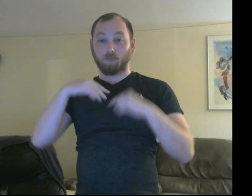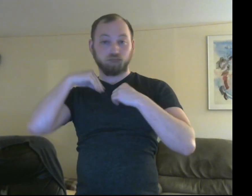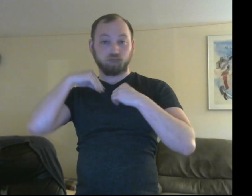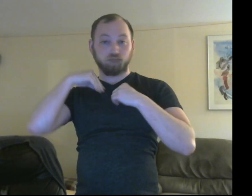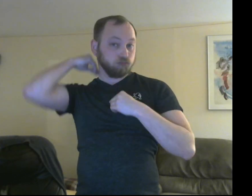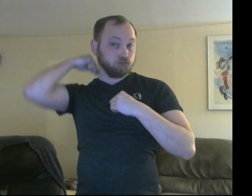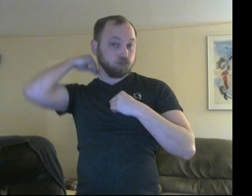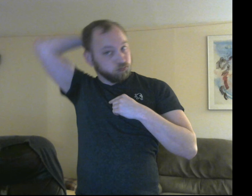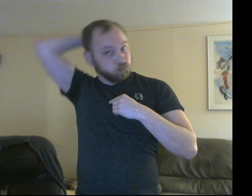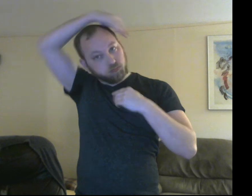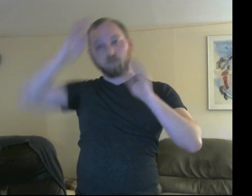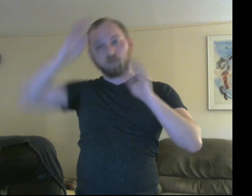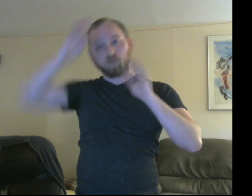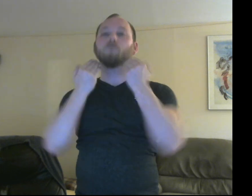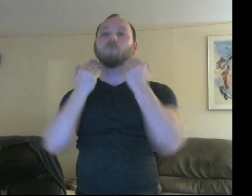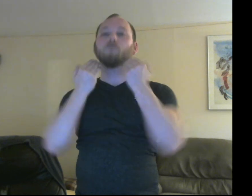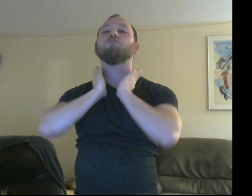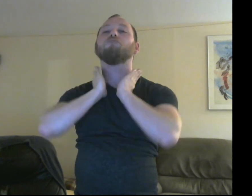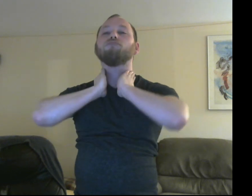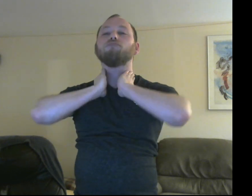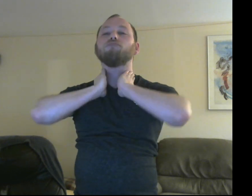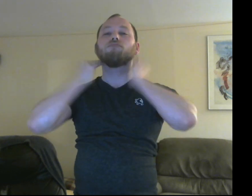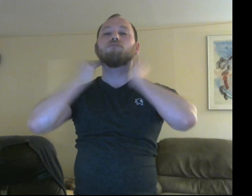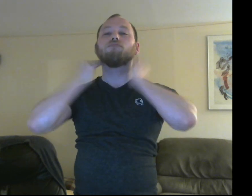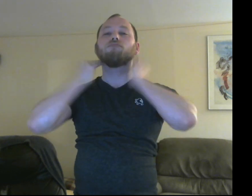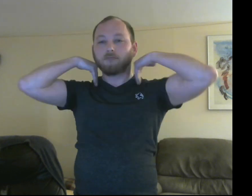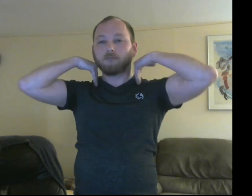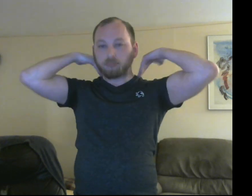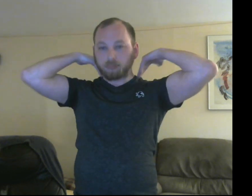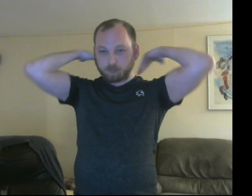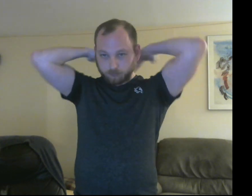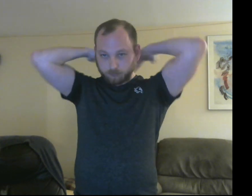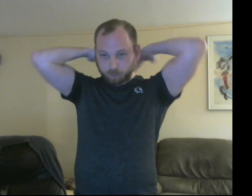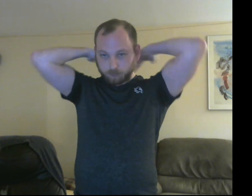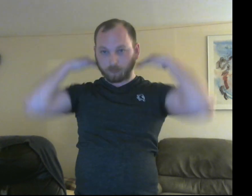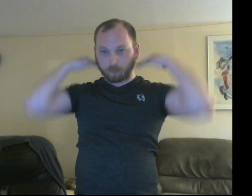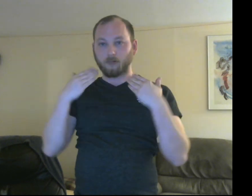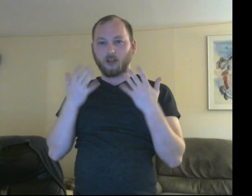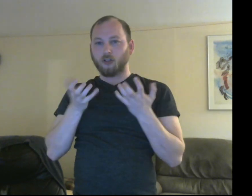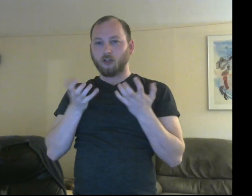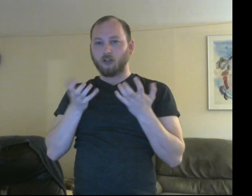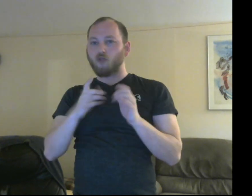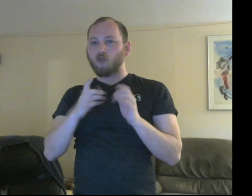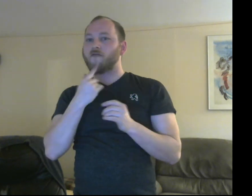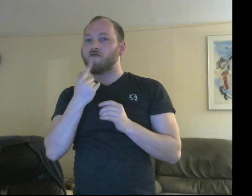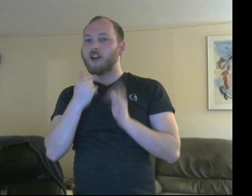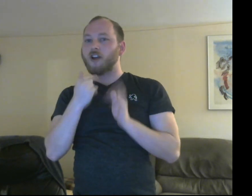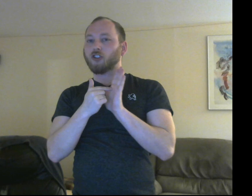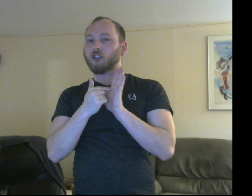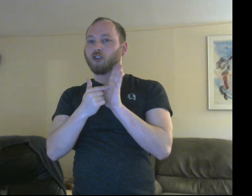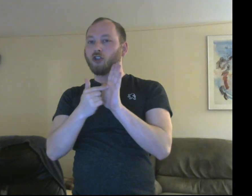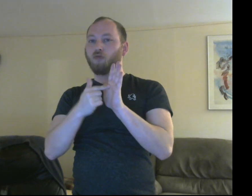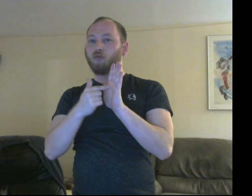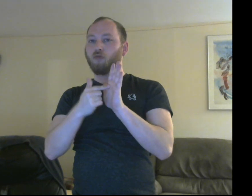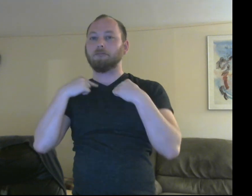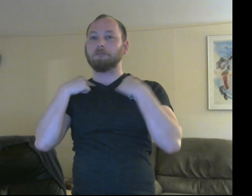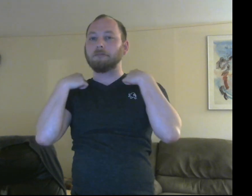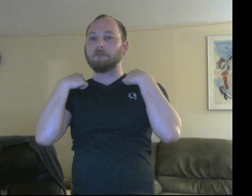there's anything exposed, that red's going to stick out real easily on the white. Again, straighten it